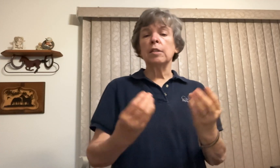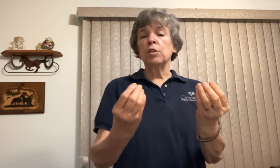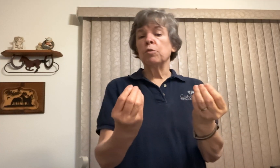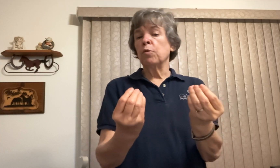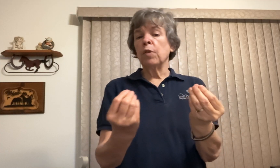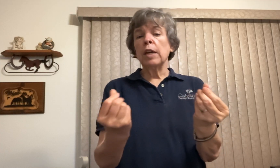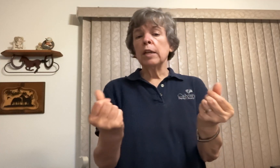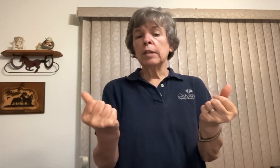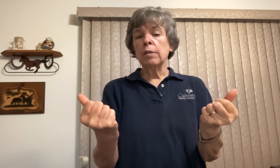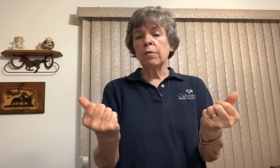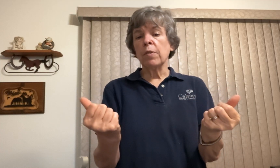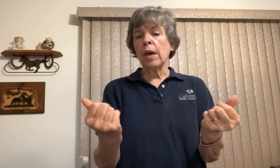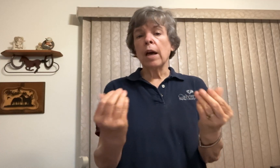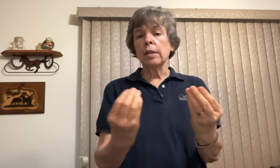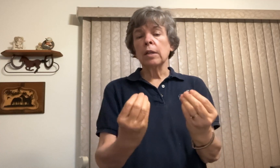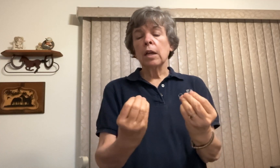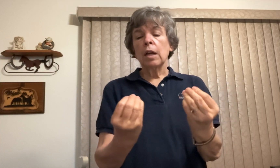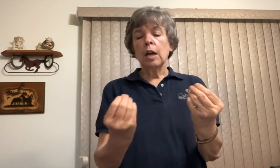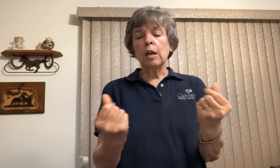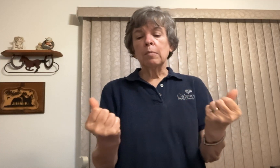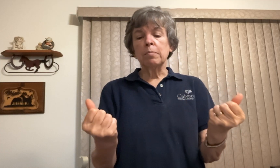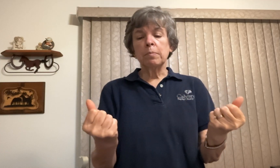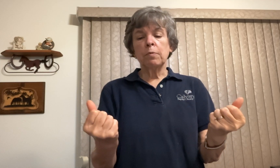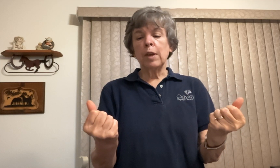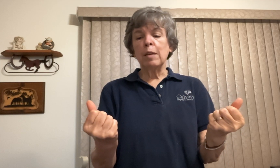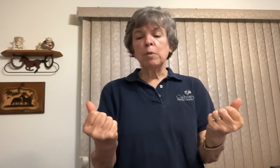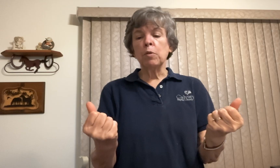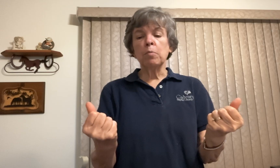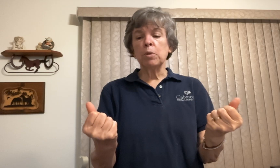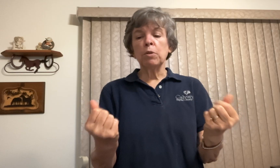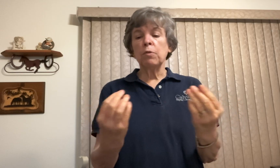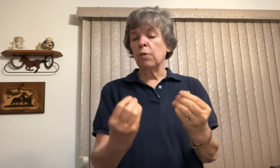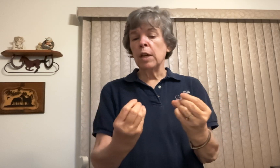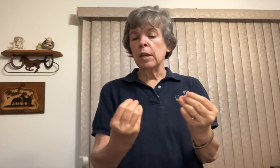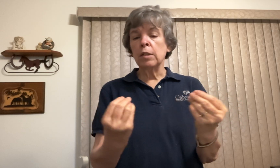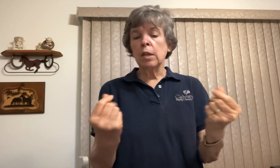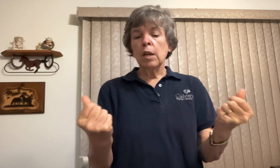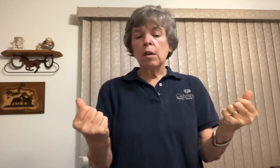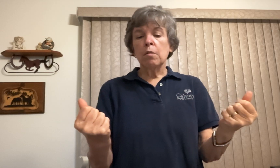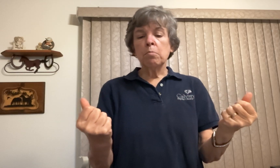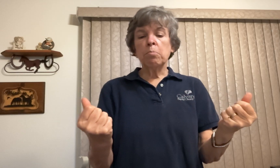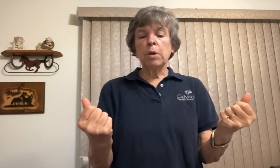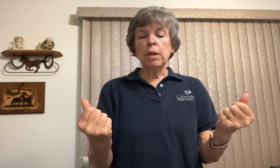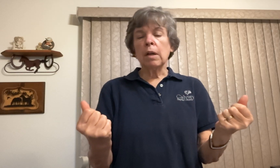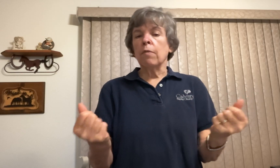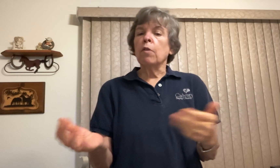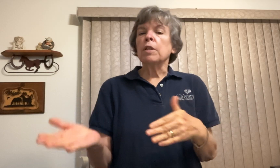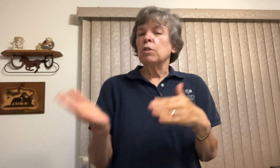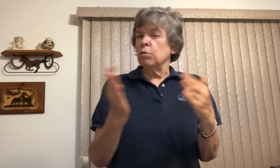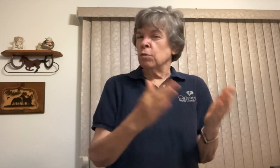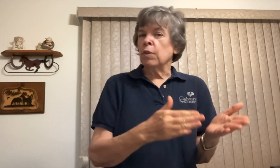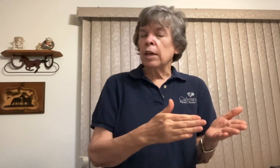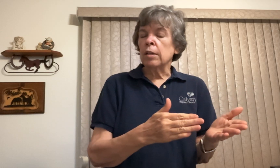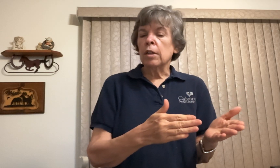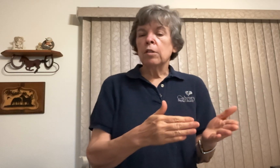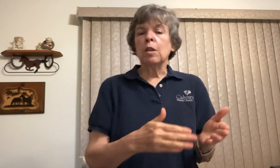do fade for that. Fame, youth, and beauty, fade. But I've already used fade, so I'm going